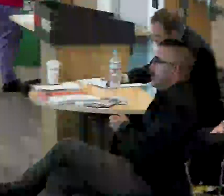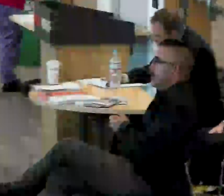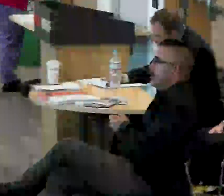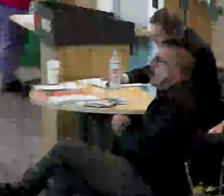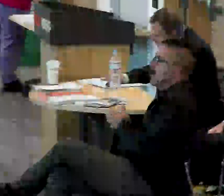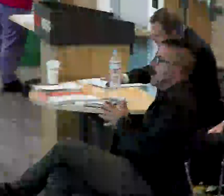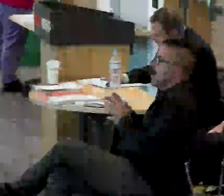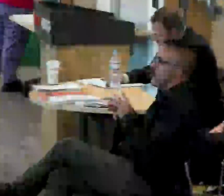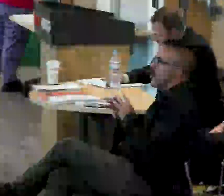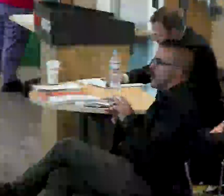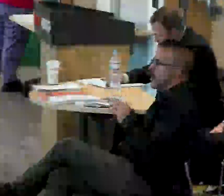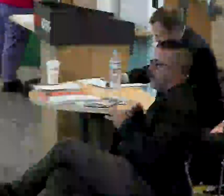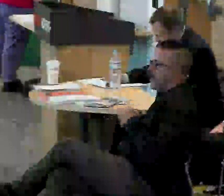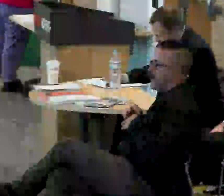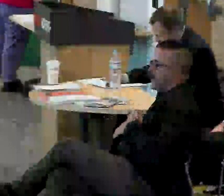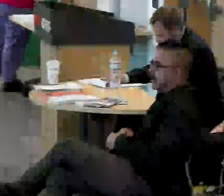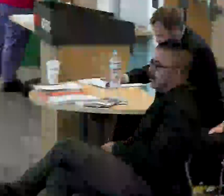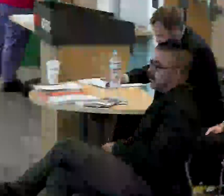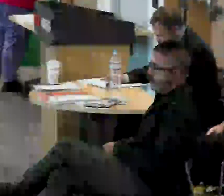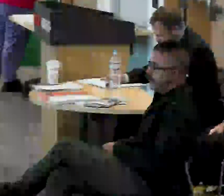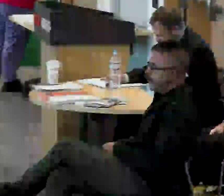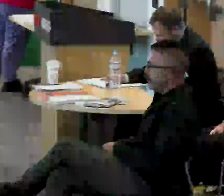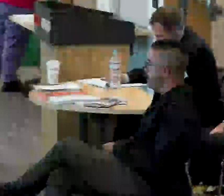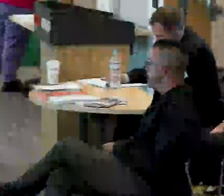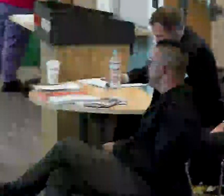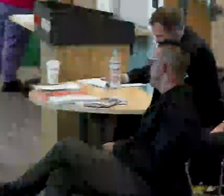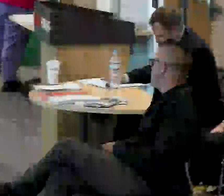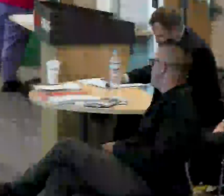benefits, again, for the first time ever.